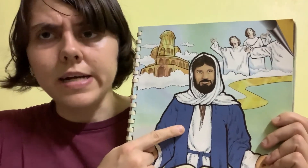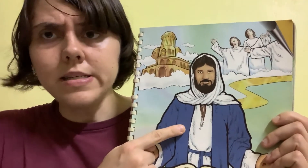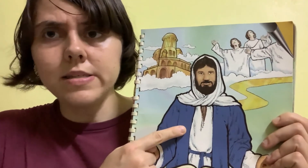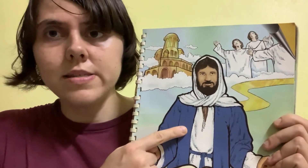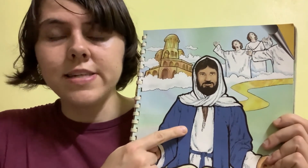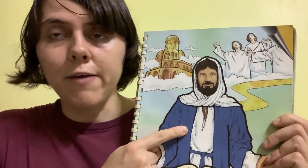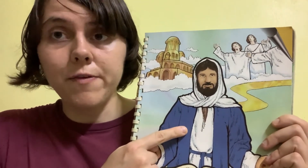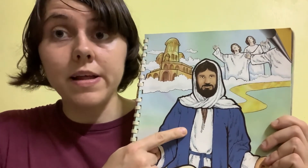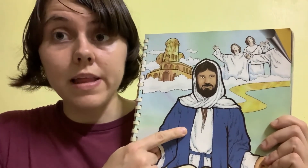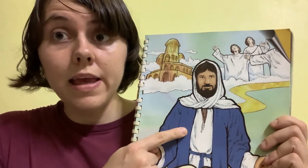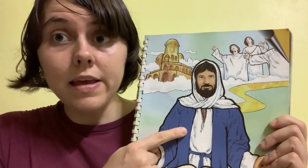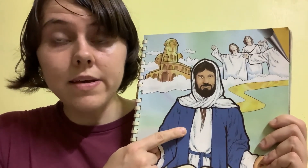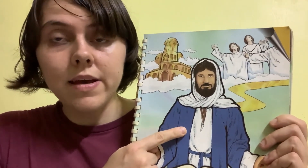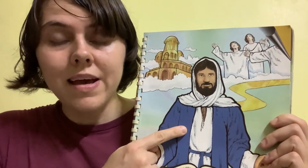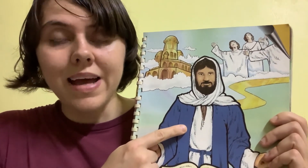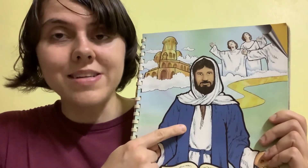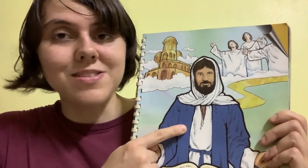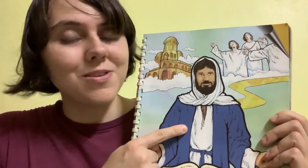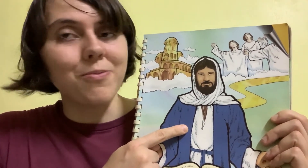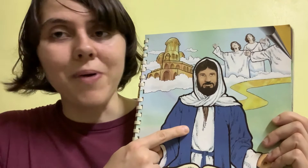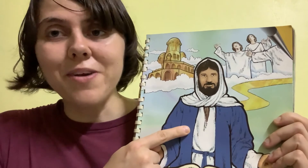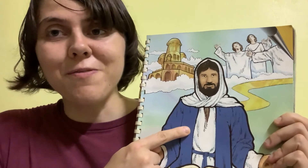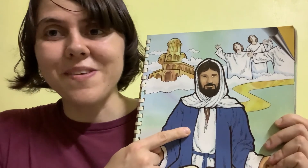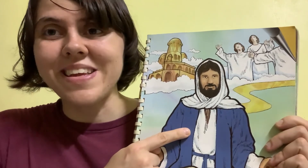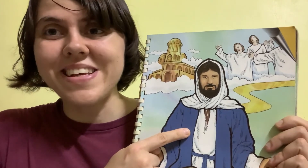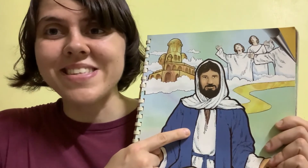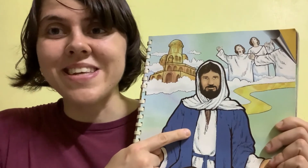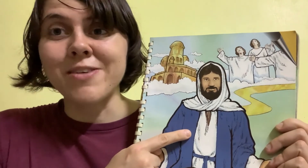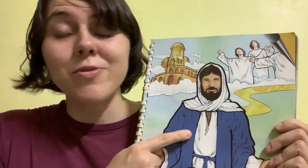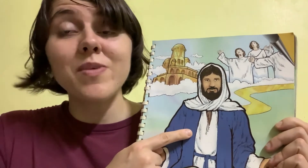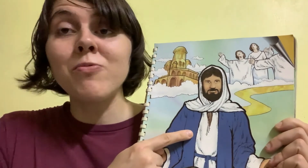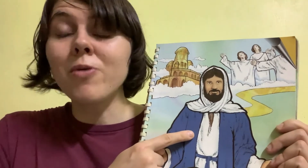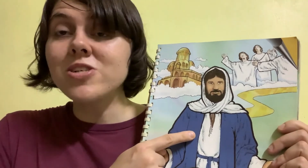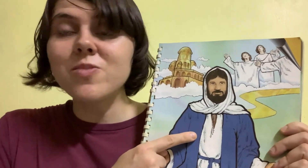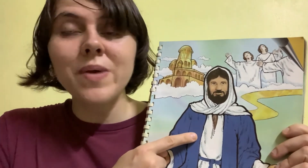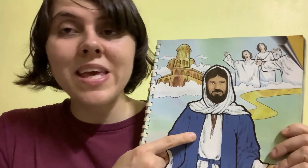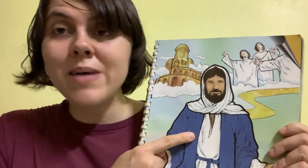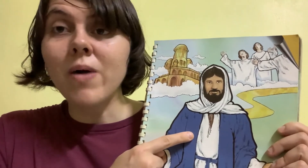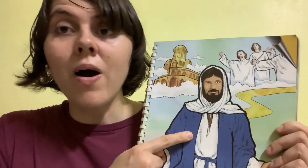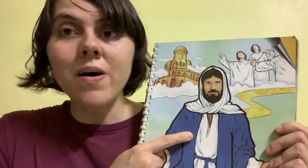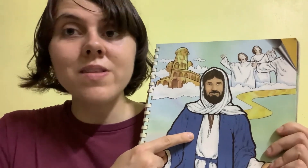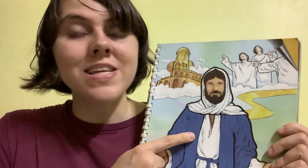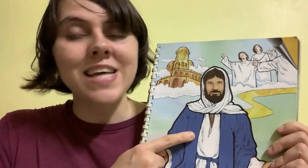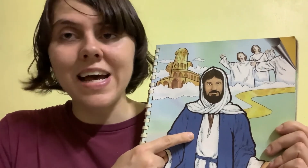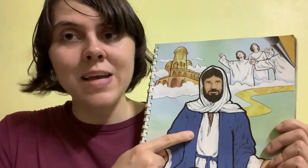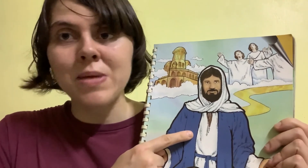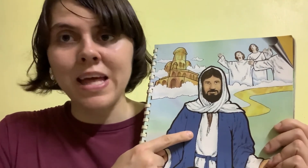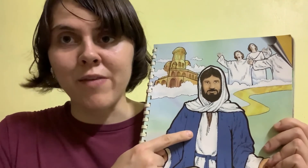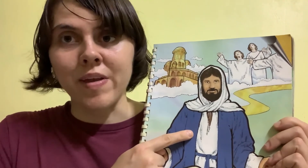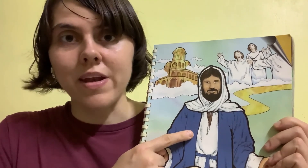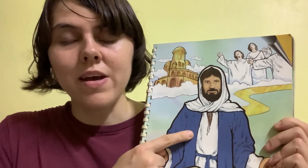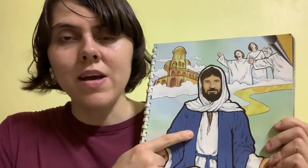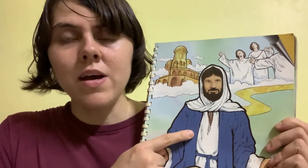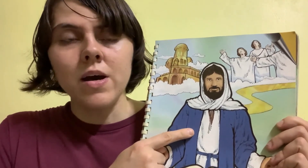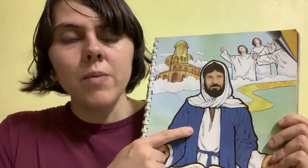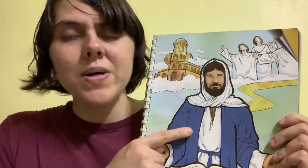yes, definitely. And it's so wonderful that he is there. We'll be worshiping him all the time in heaven. But